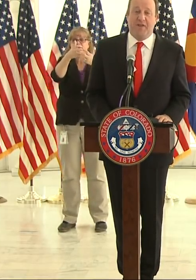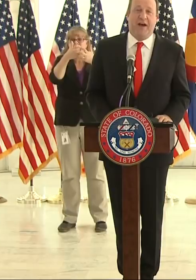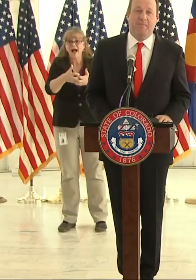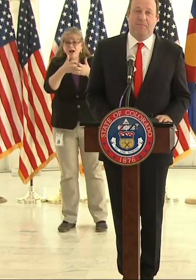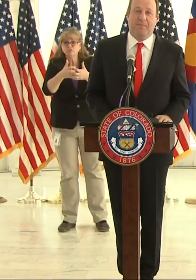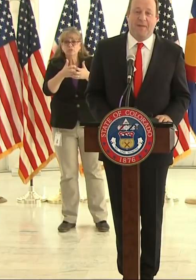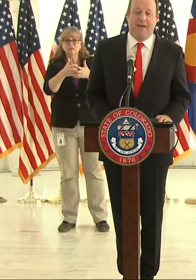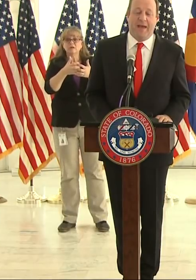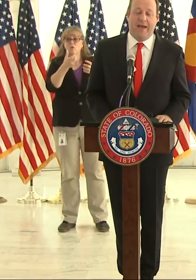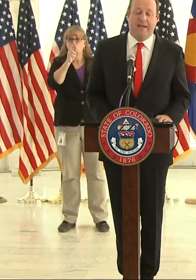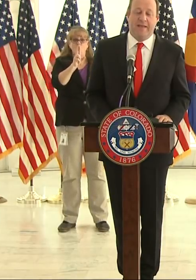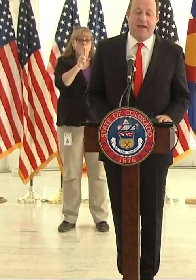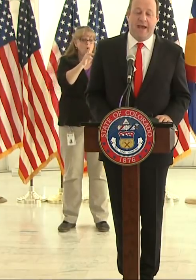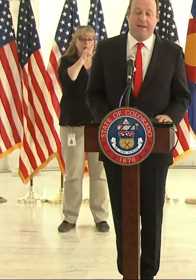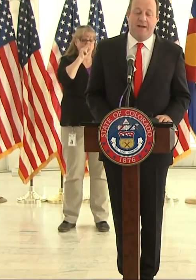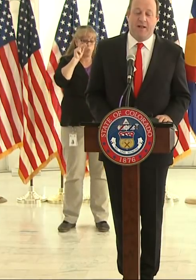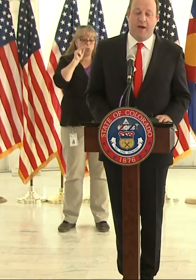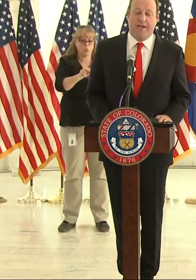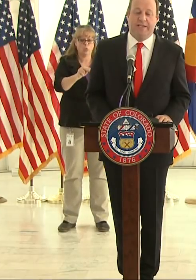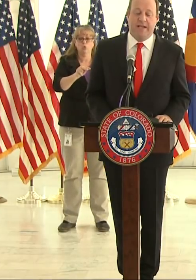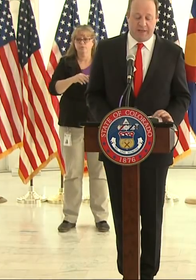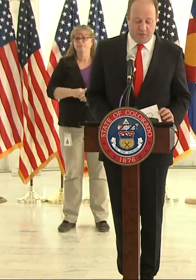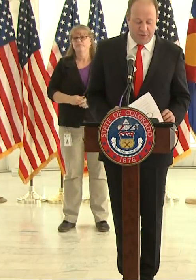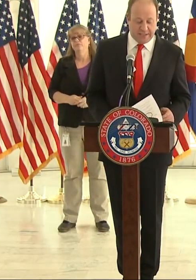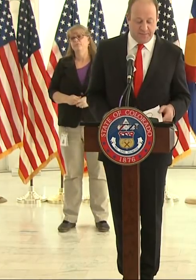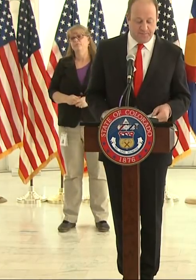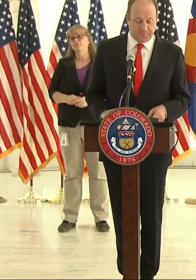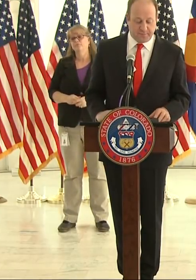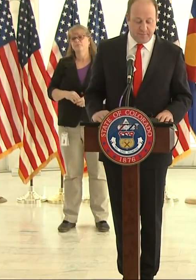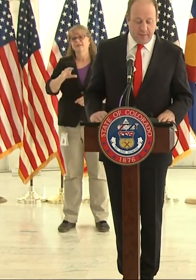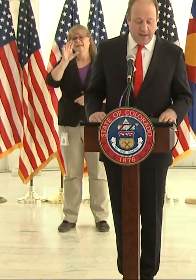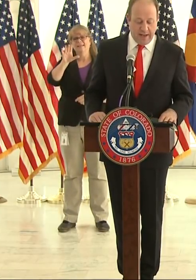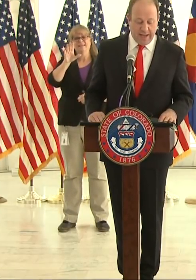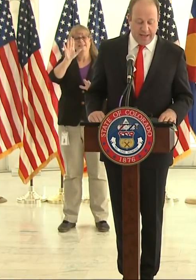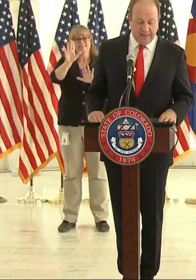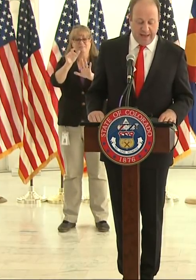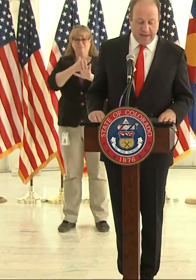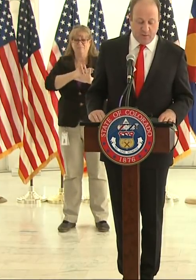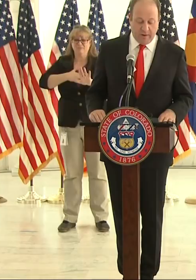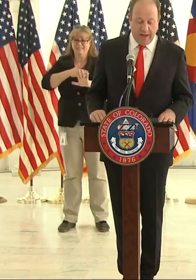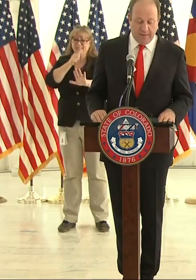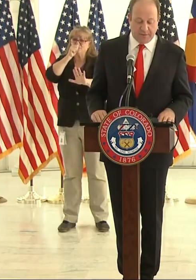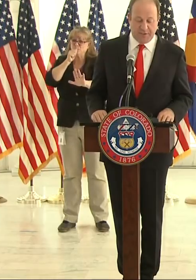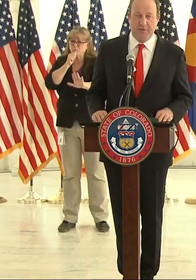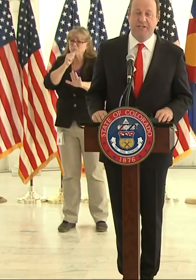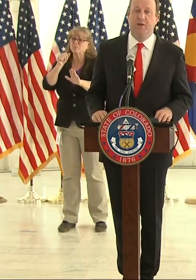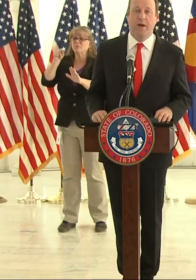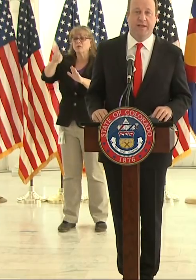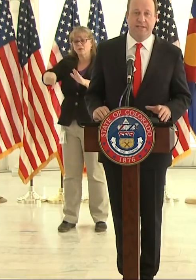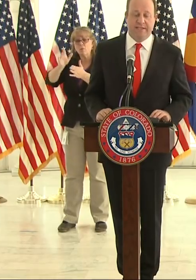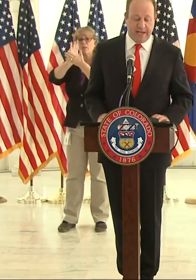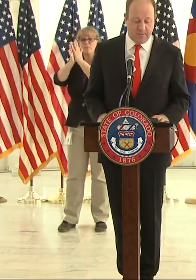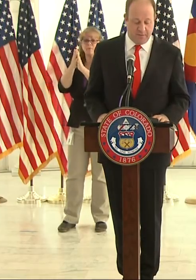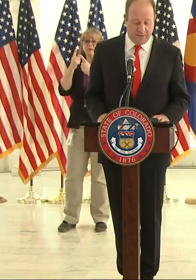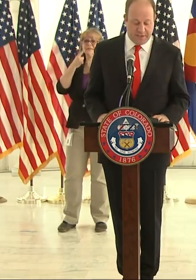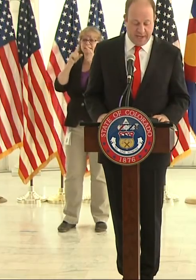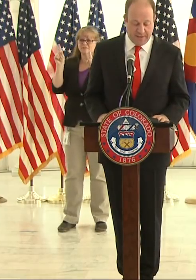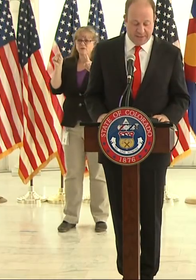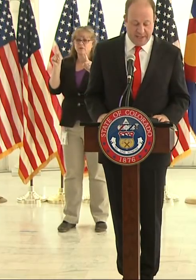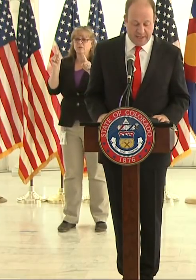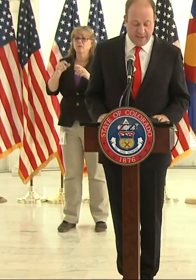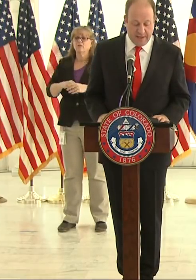this marathon and that Coloradans can get through this. And that we're able to do this in a way that's sustainable